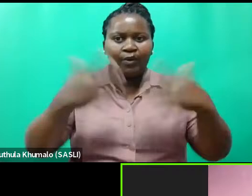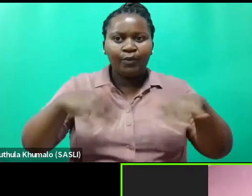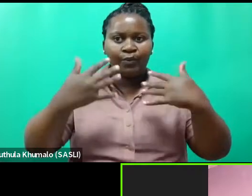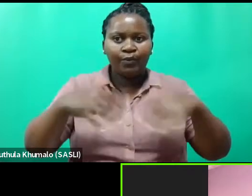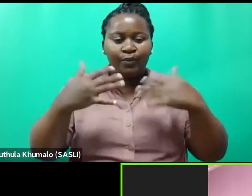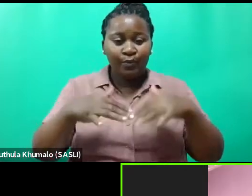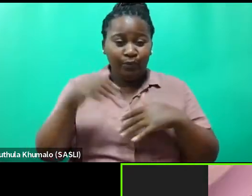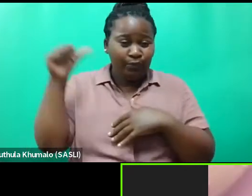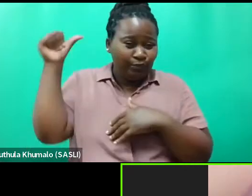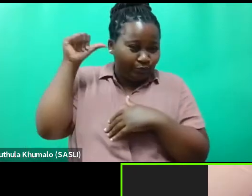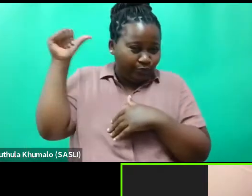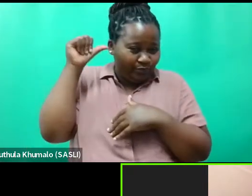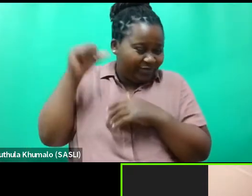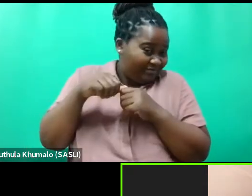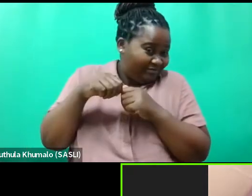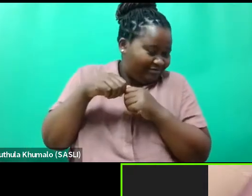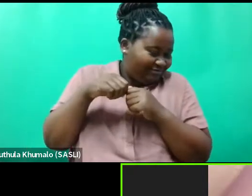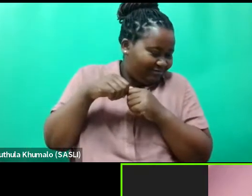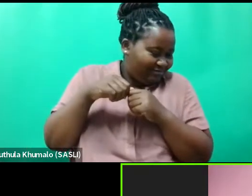I am